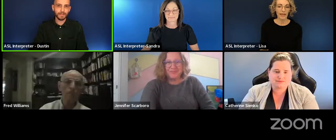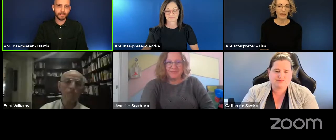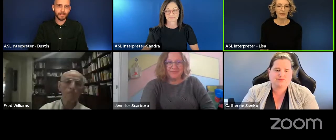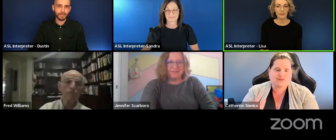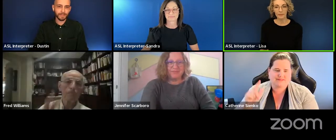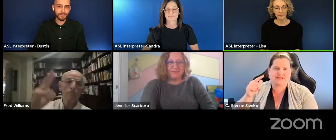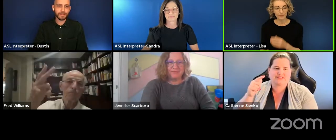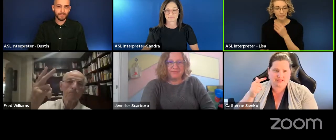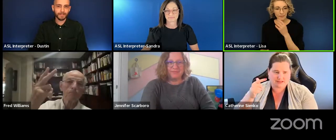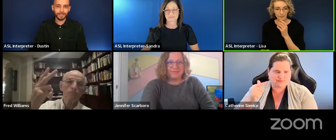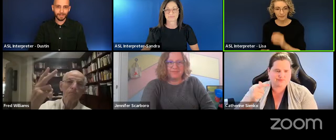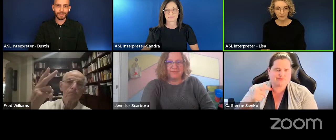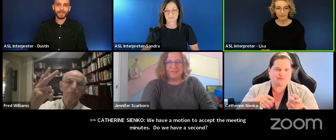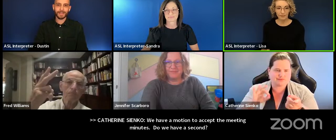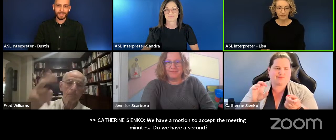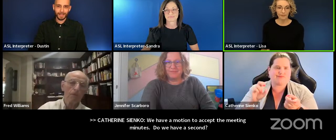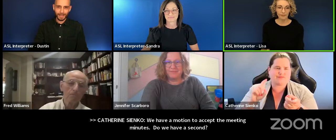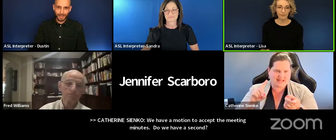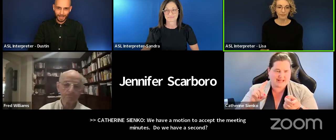Second.